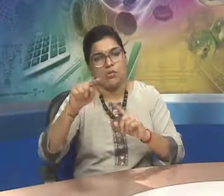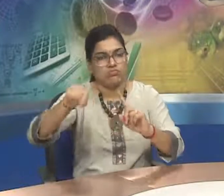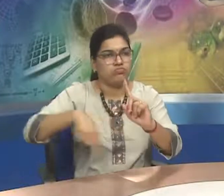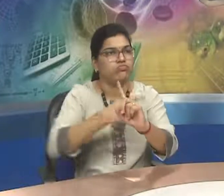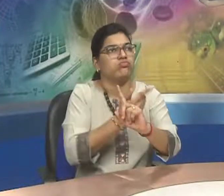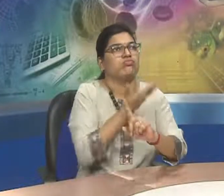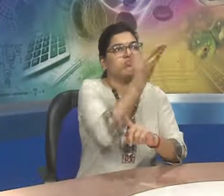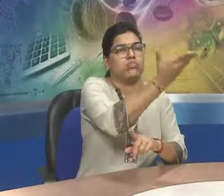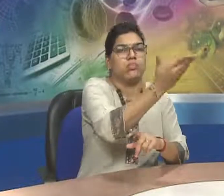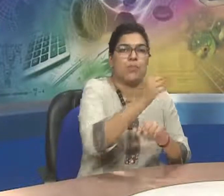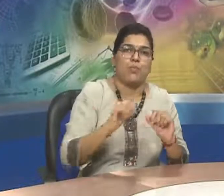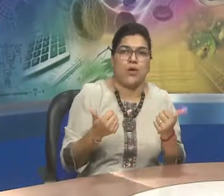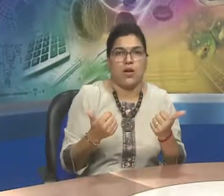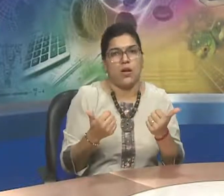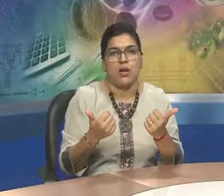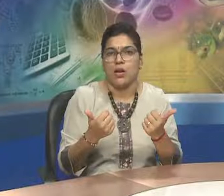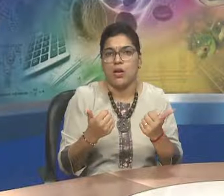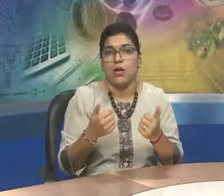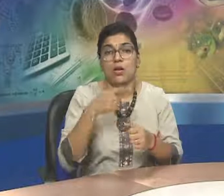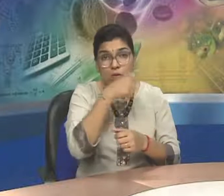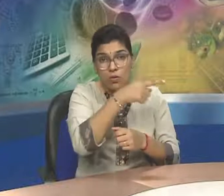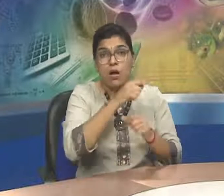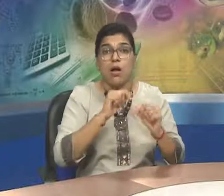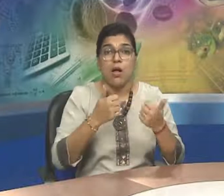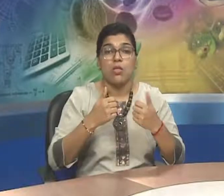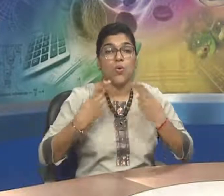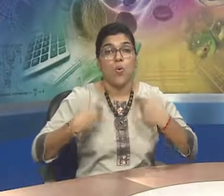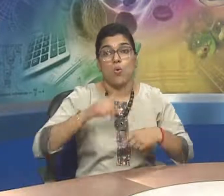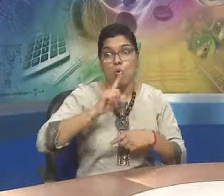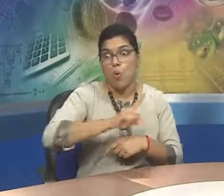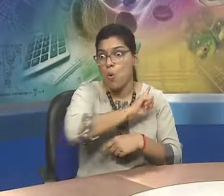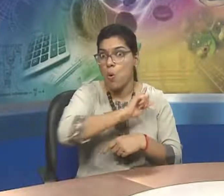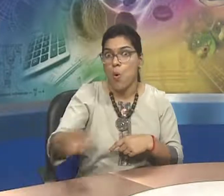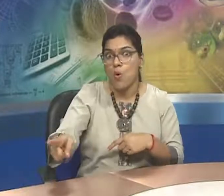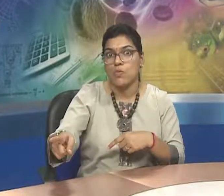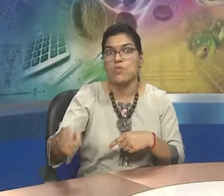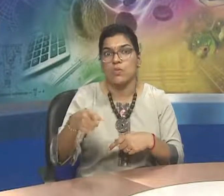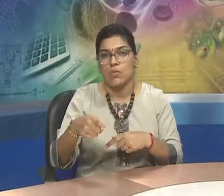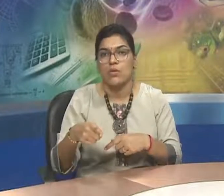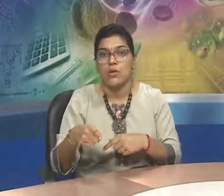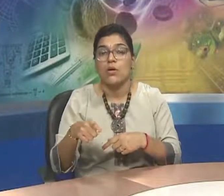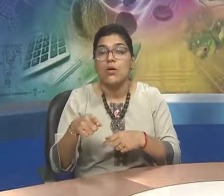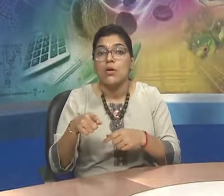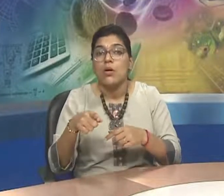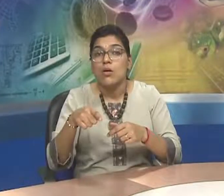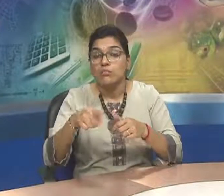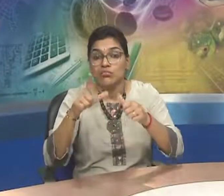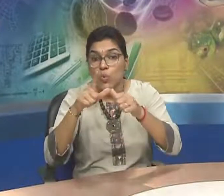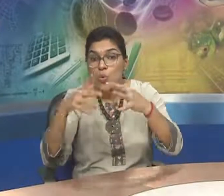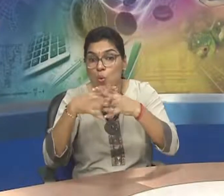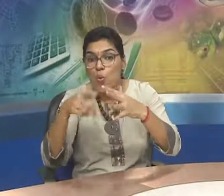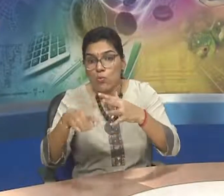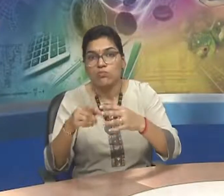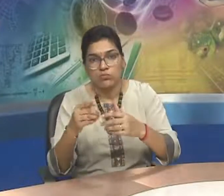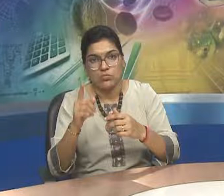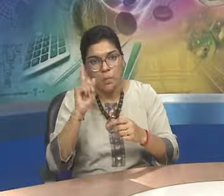the enforcement of these rights. It is possible, and the court can